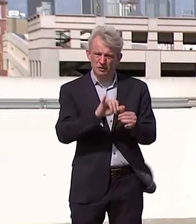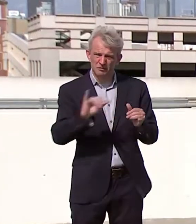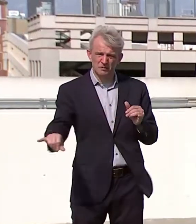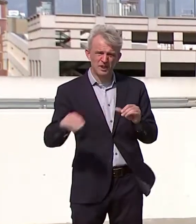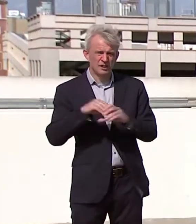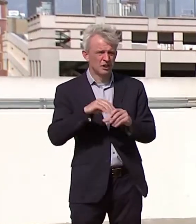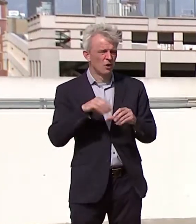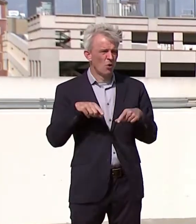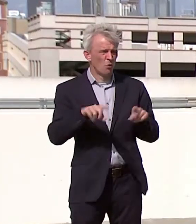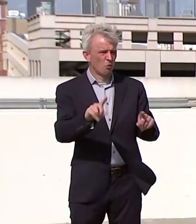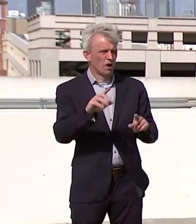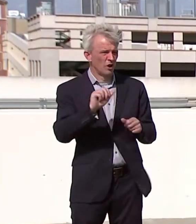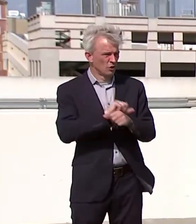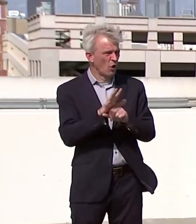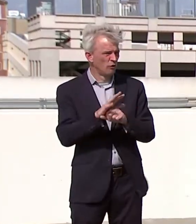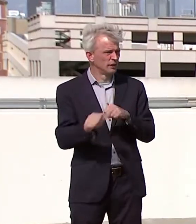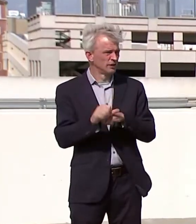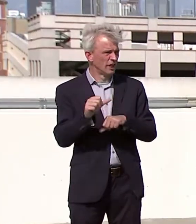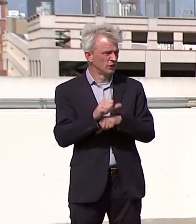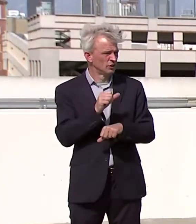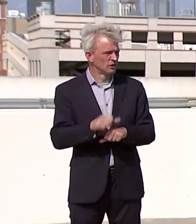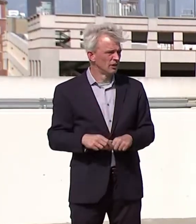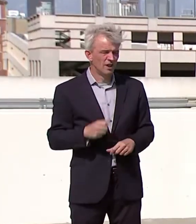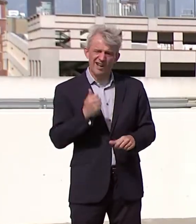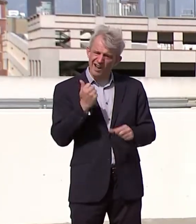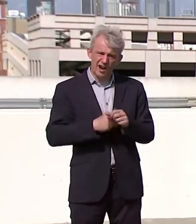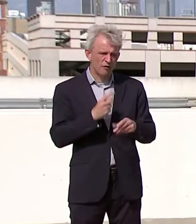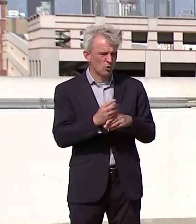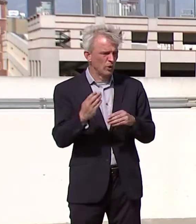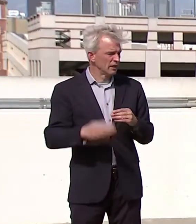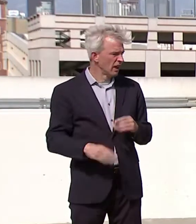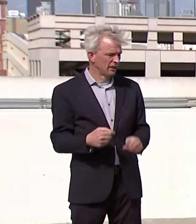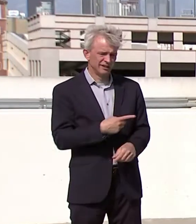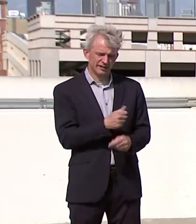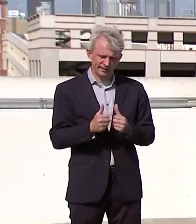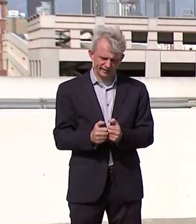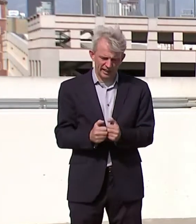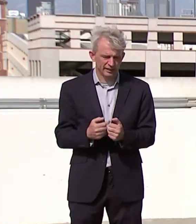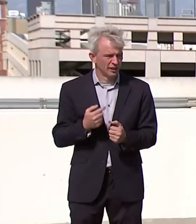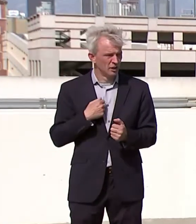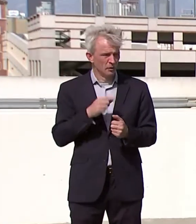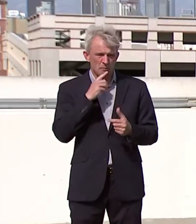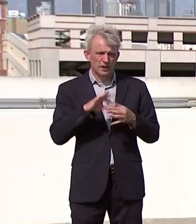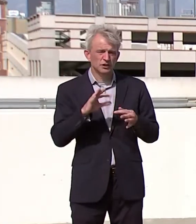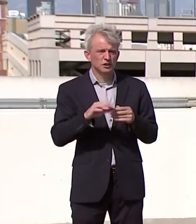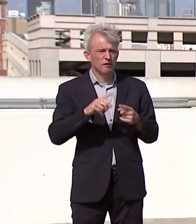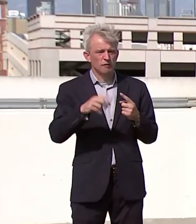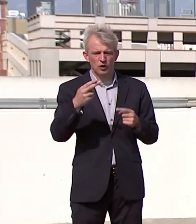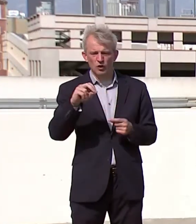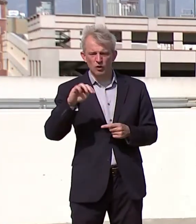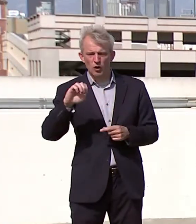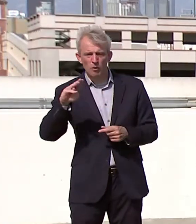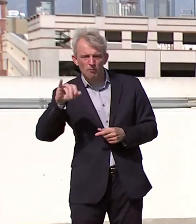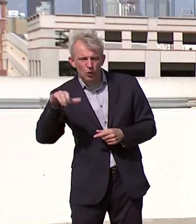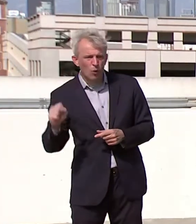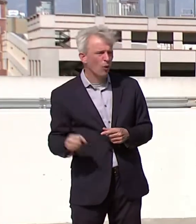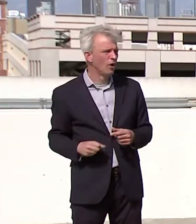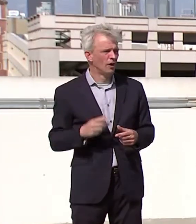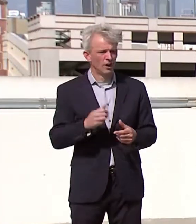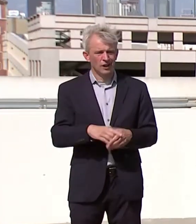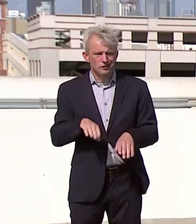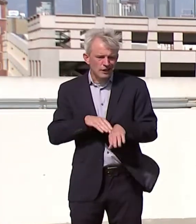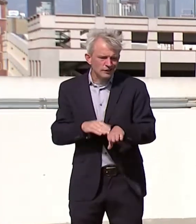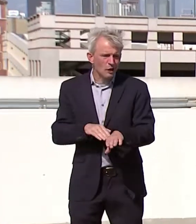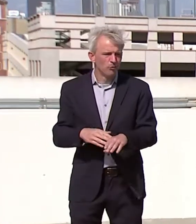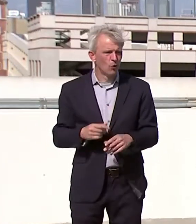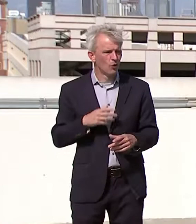still a danger to our health. Every weekend he texts me messages from the homeboys, from the skateboarders, from the folks that he's talking